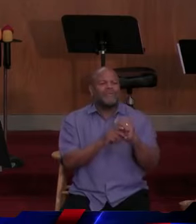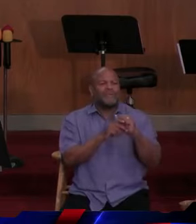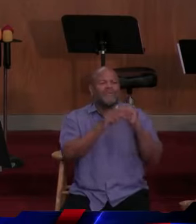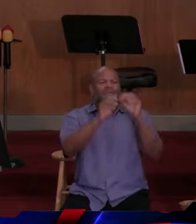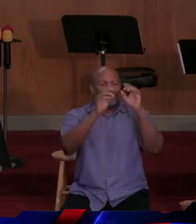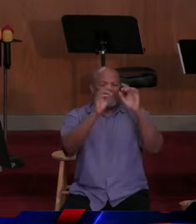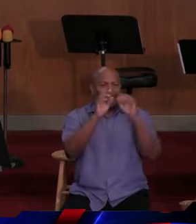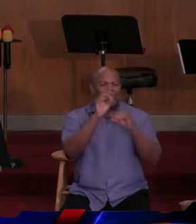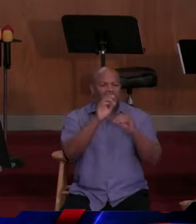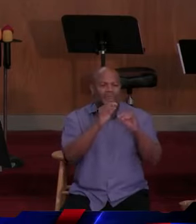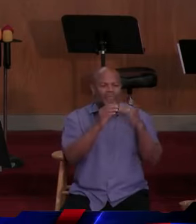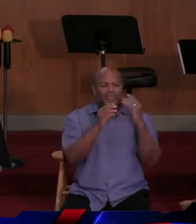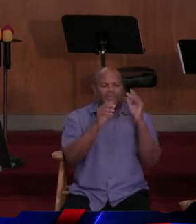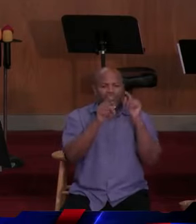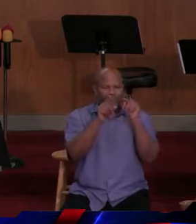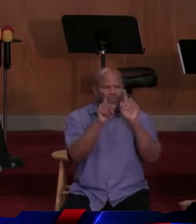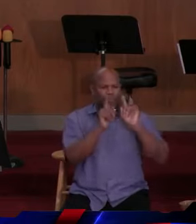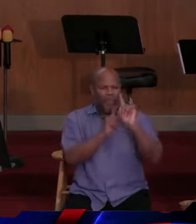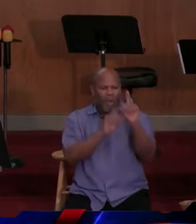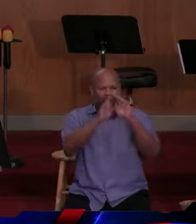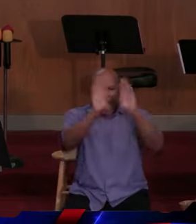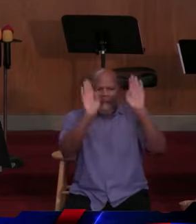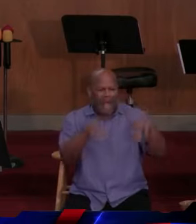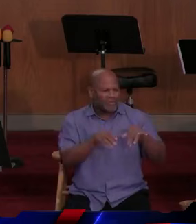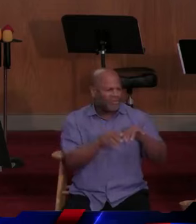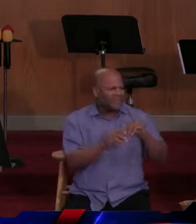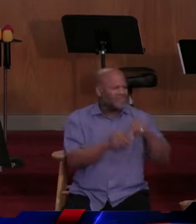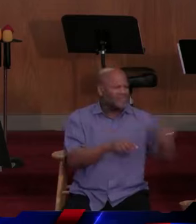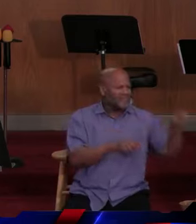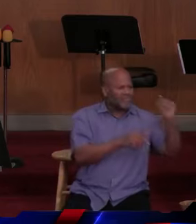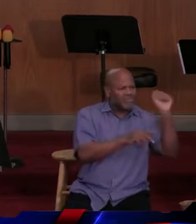of Thriller, the most popular man